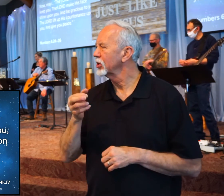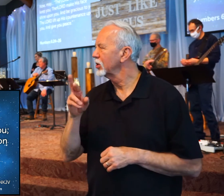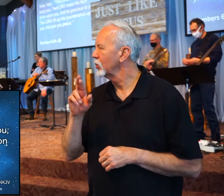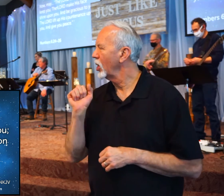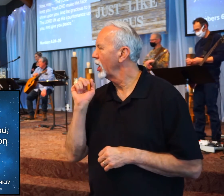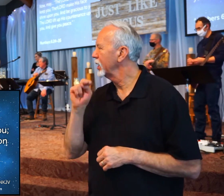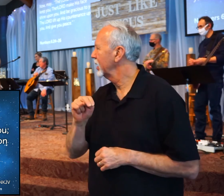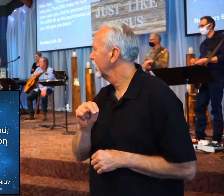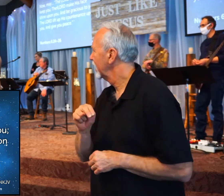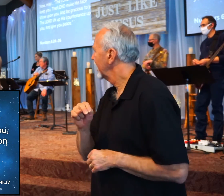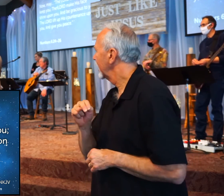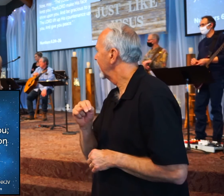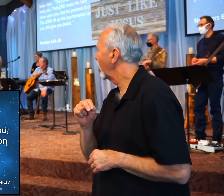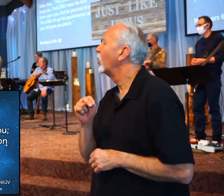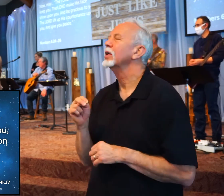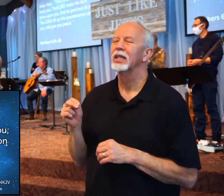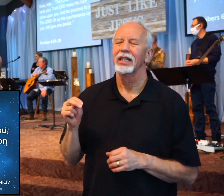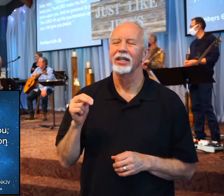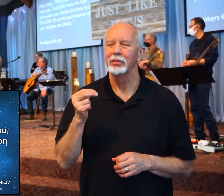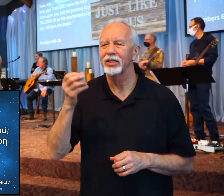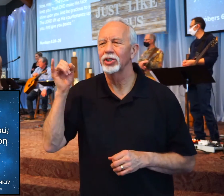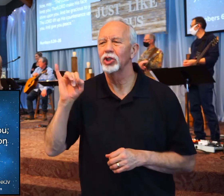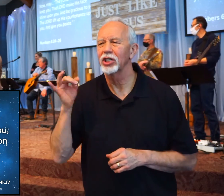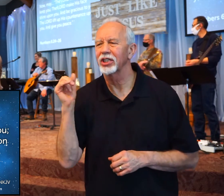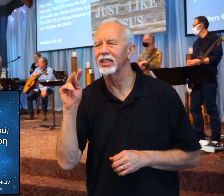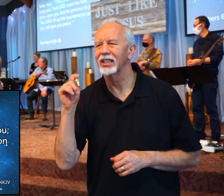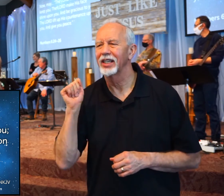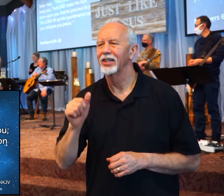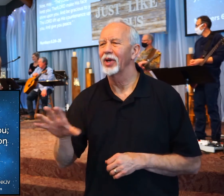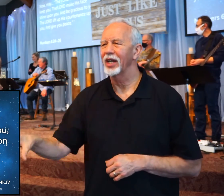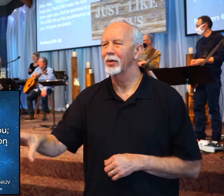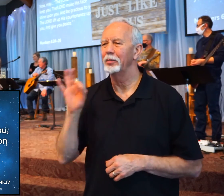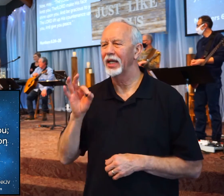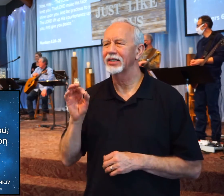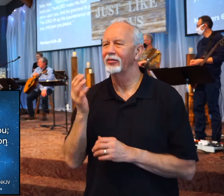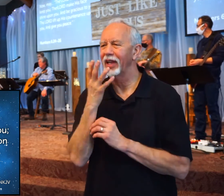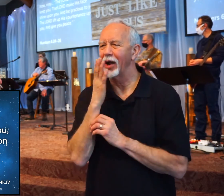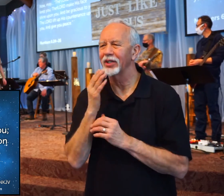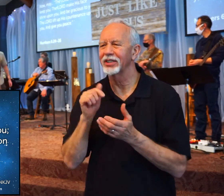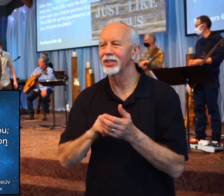out and picked some flowers this morning, and they look so beautiful.